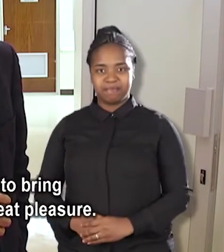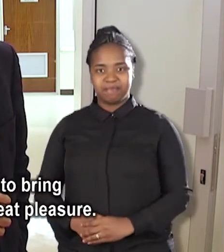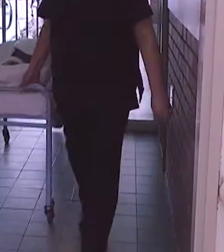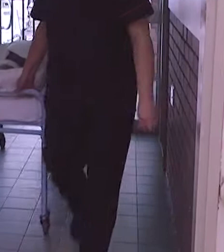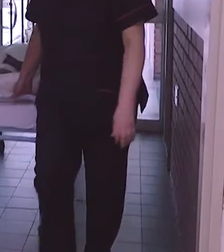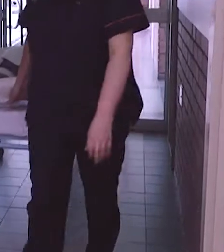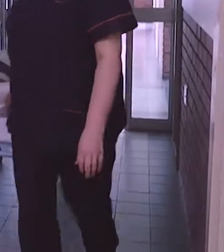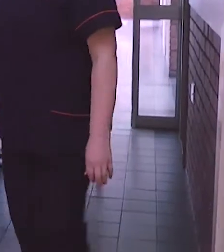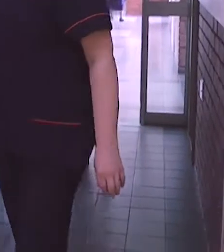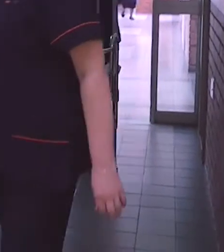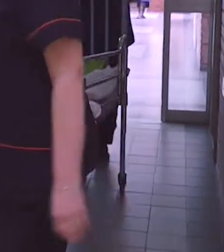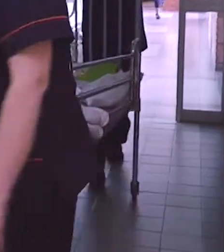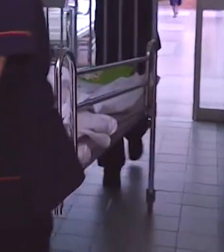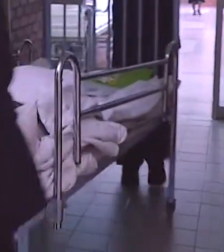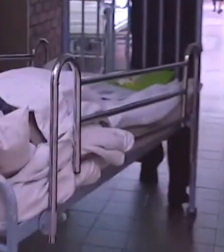pleasure.